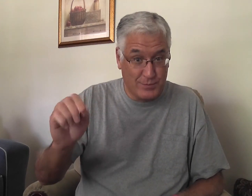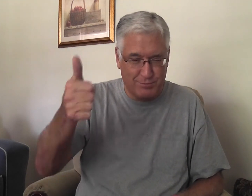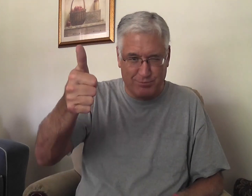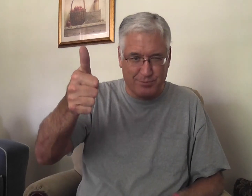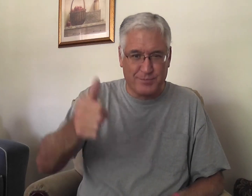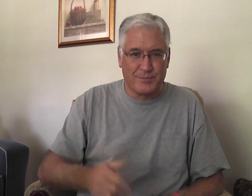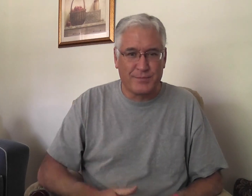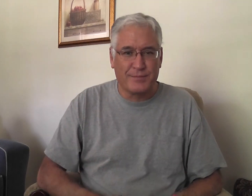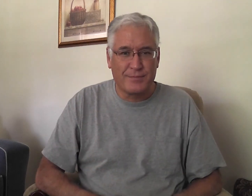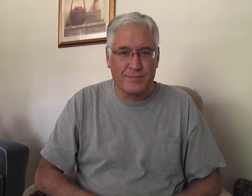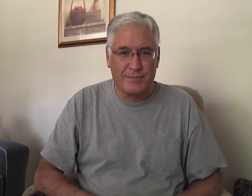Coram Deo.